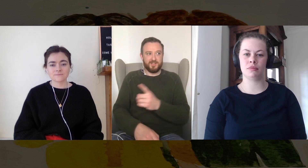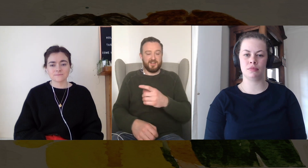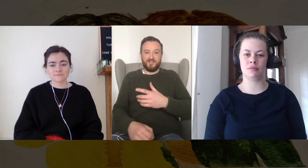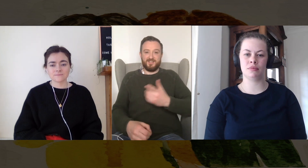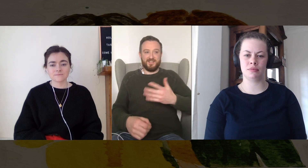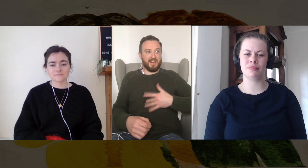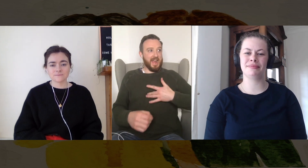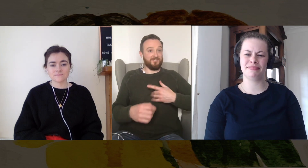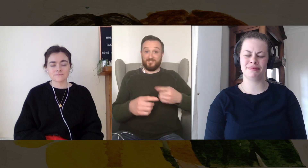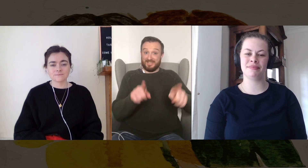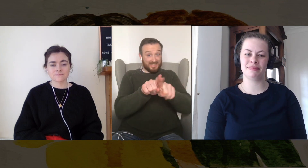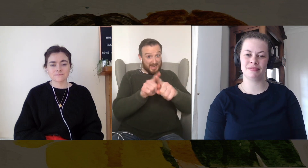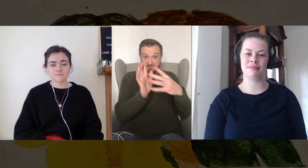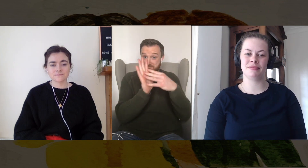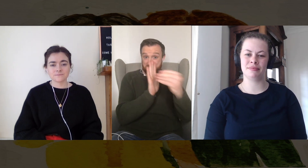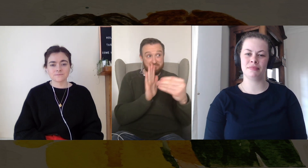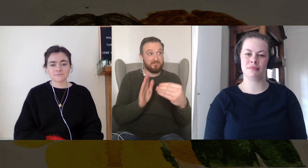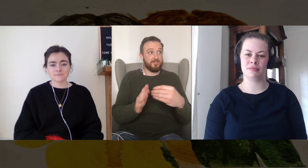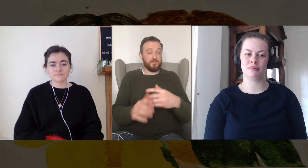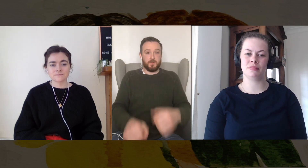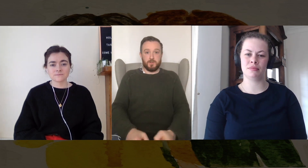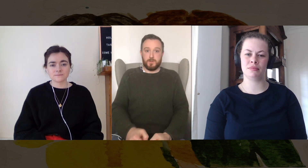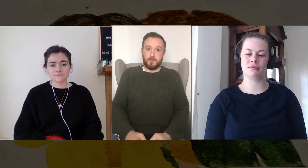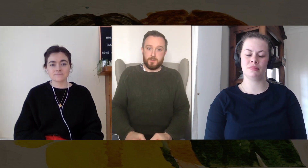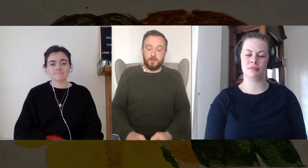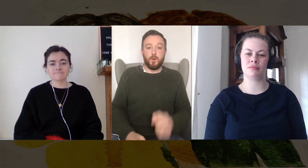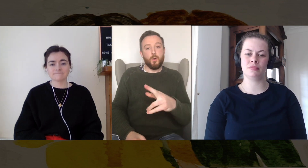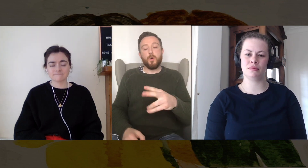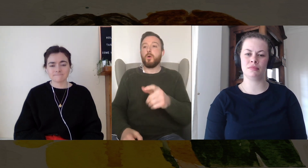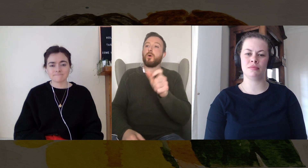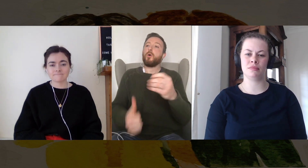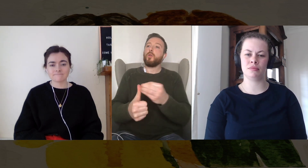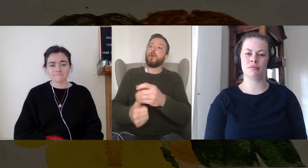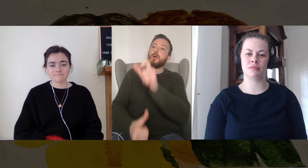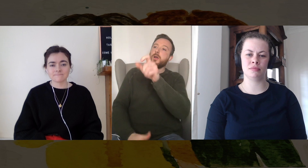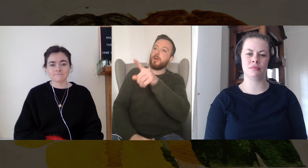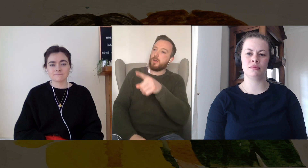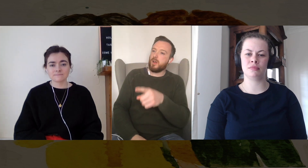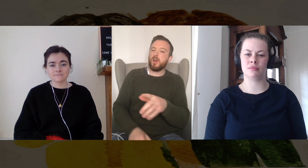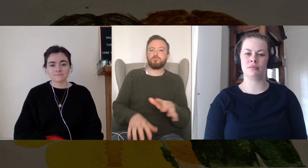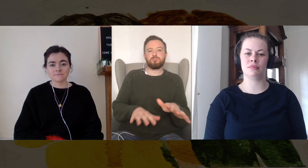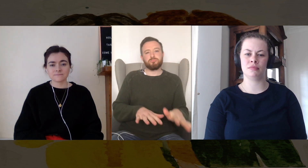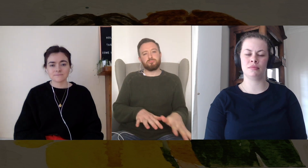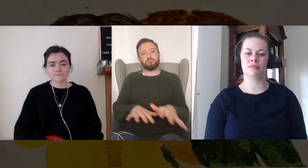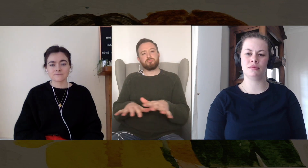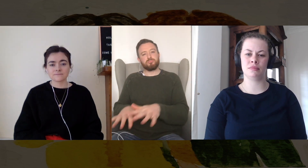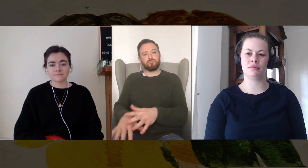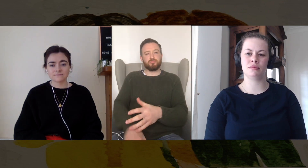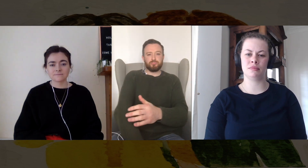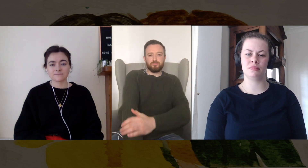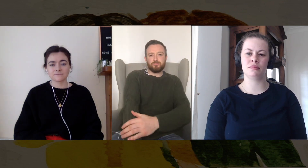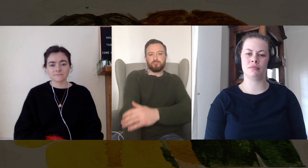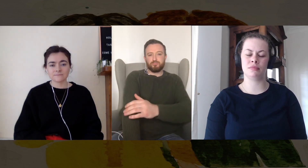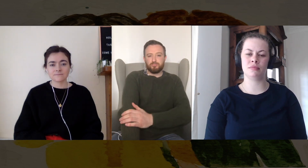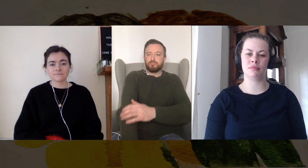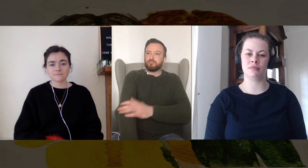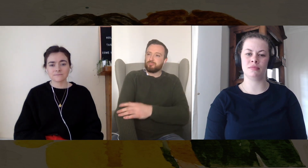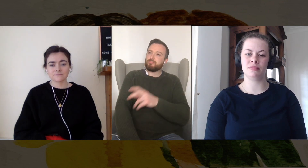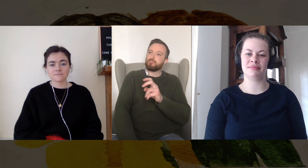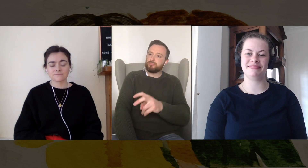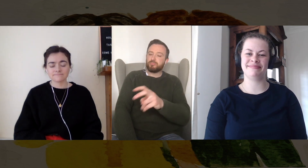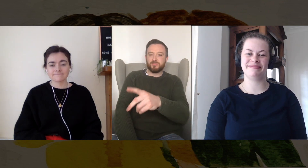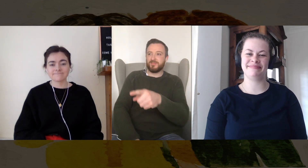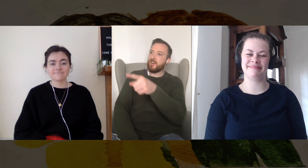If you walk into town and you watch people walk, you'll see some people and they walk as if they're agitated and like they're running